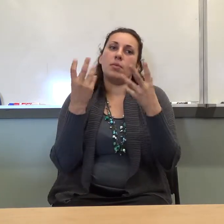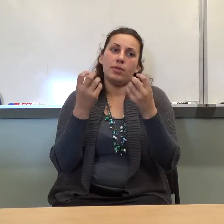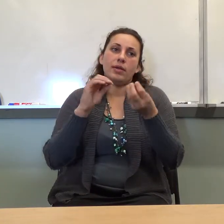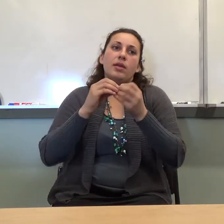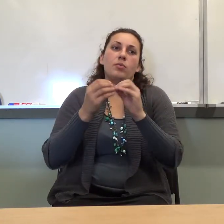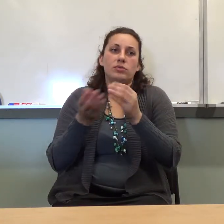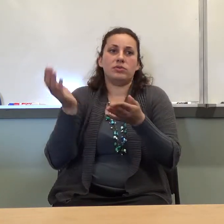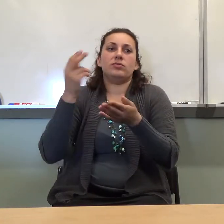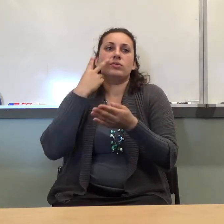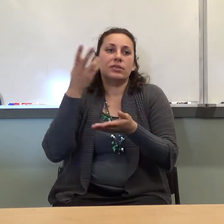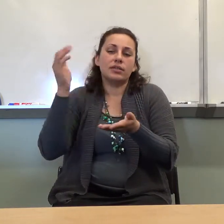whole thing off.